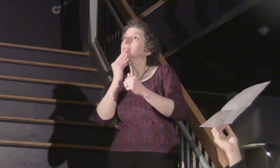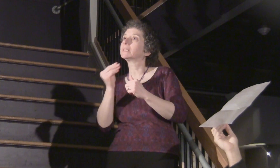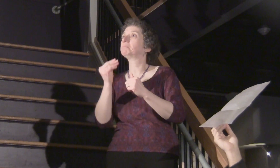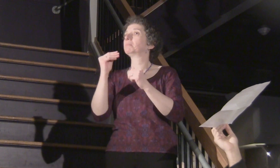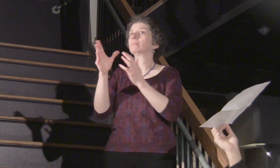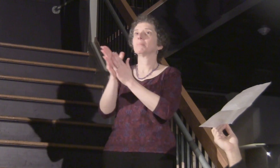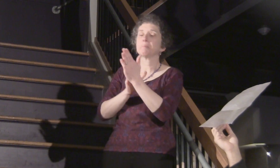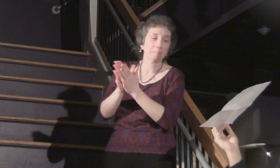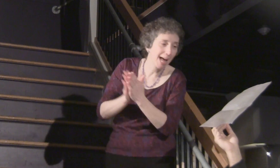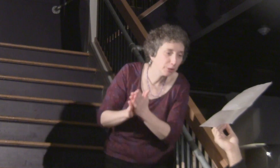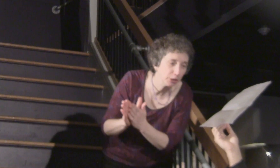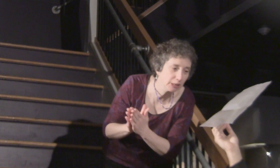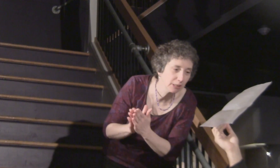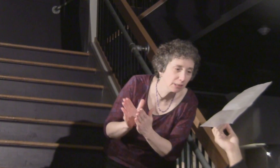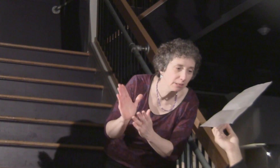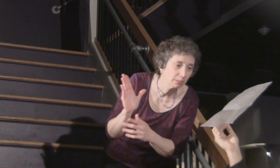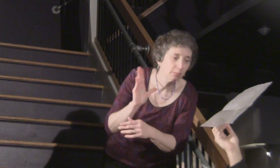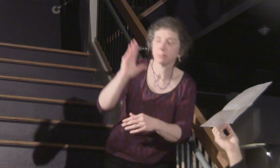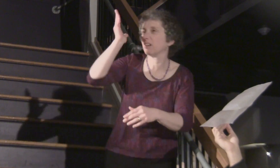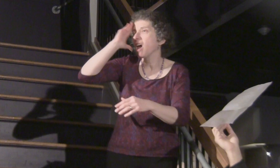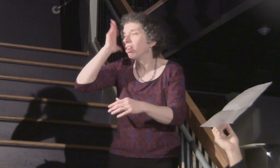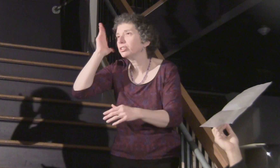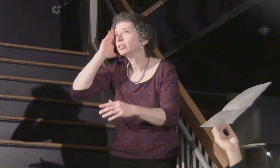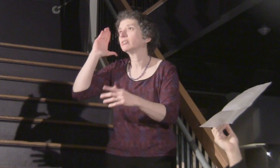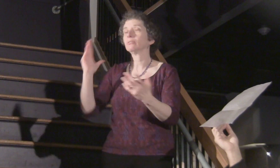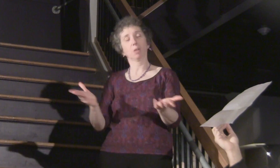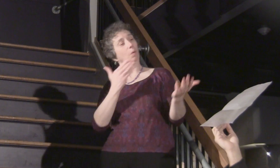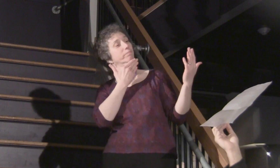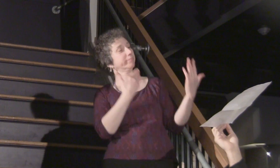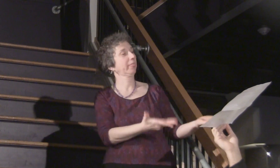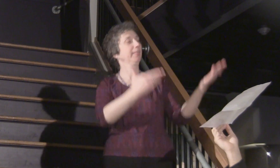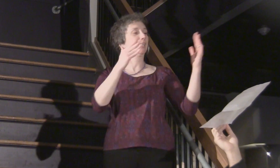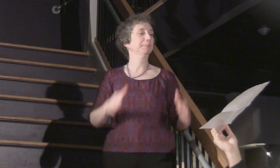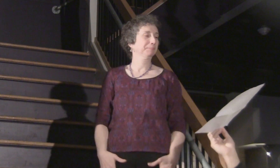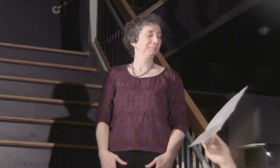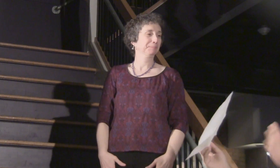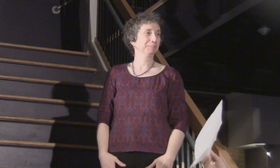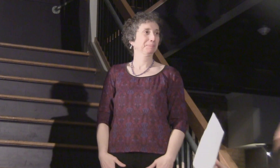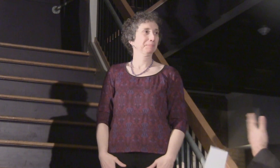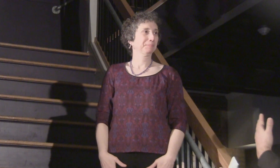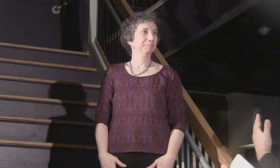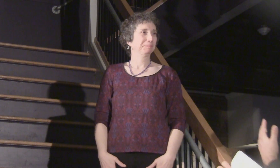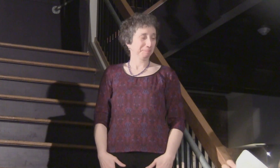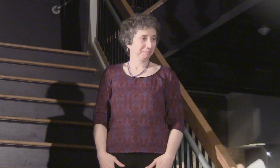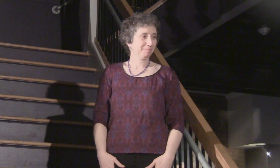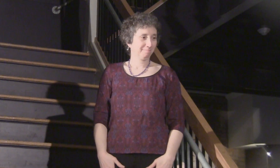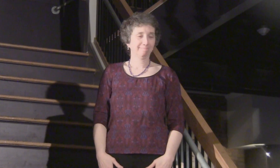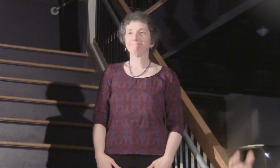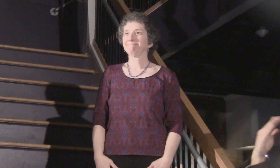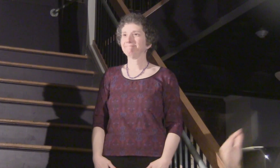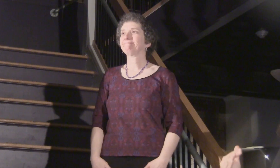love for the Jewish deaf community, his motivation, his knowledge. So thank you so much.